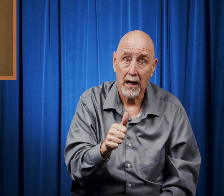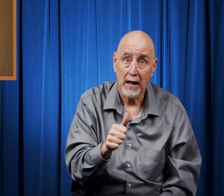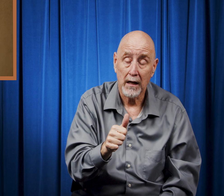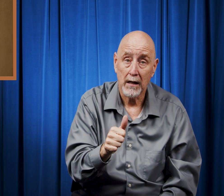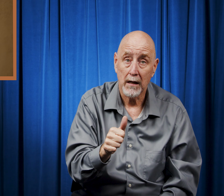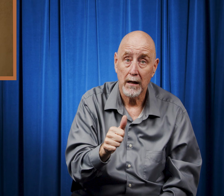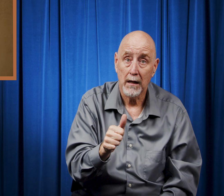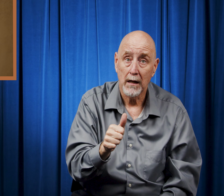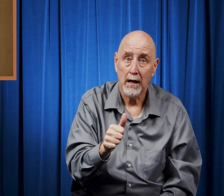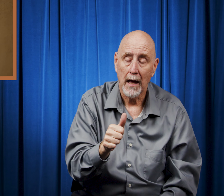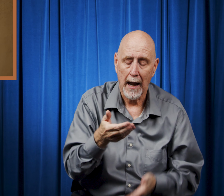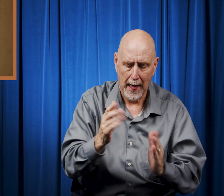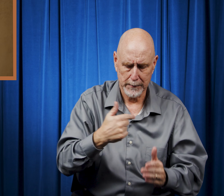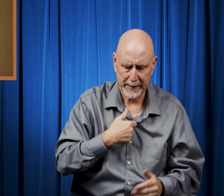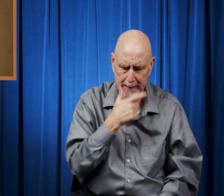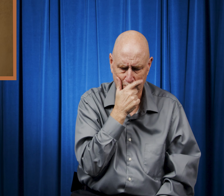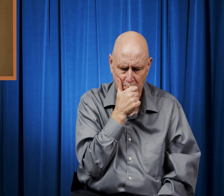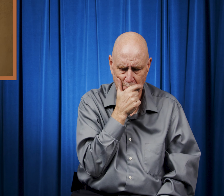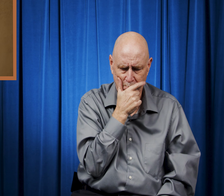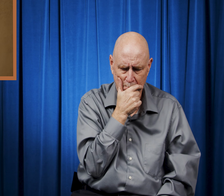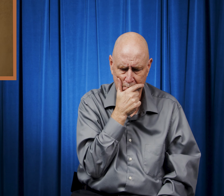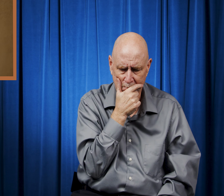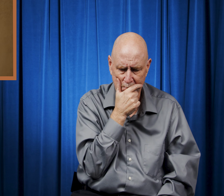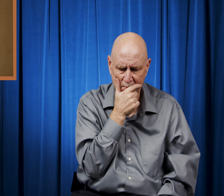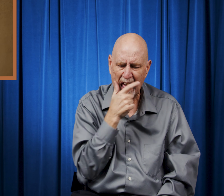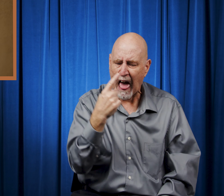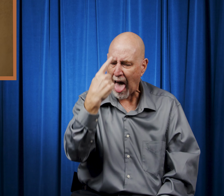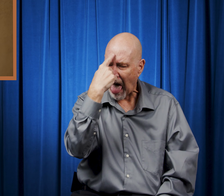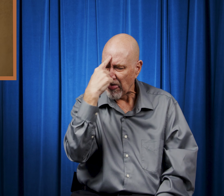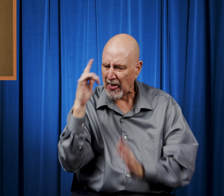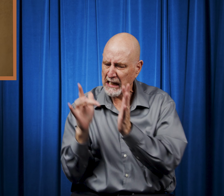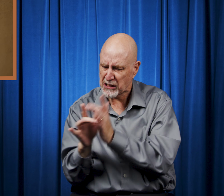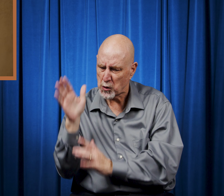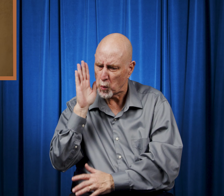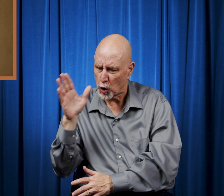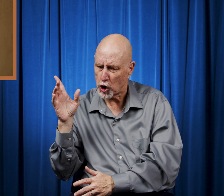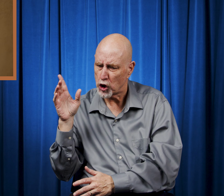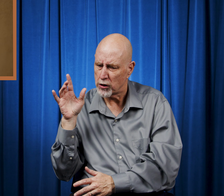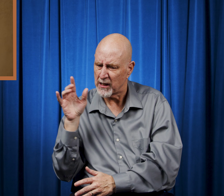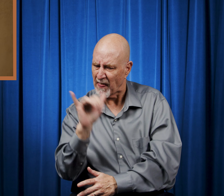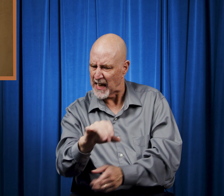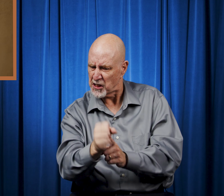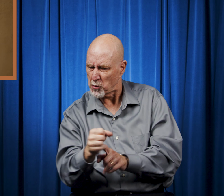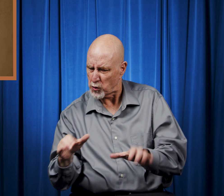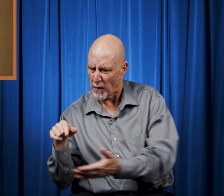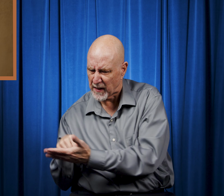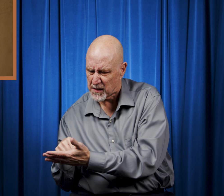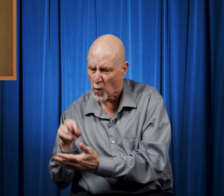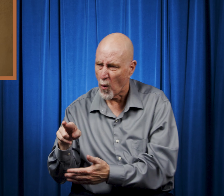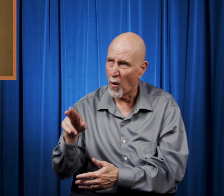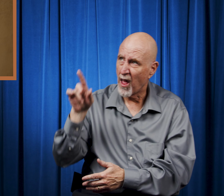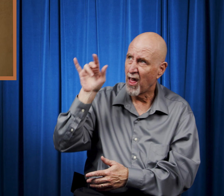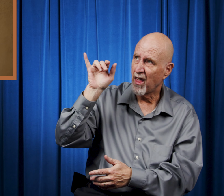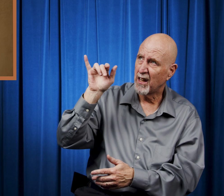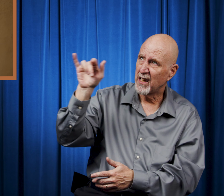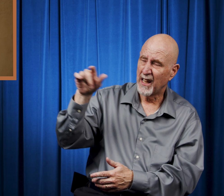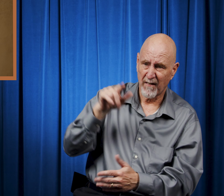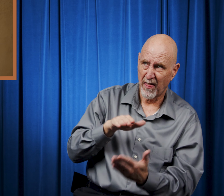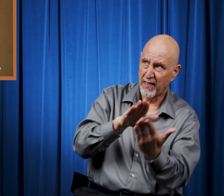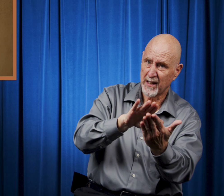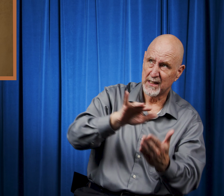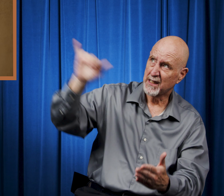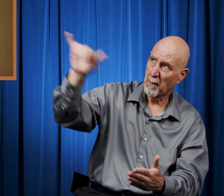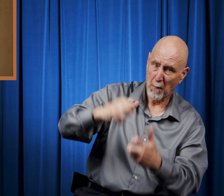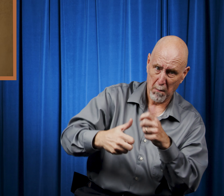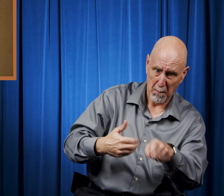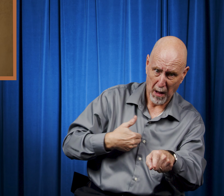actually did. You see, it allows for someone to say, well, I think Jesus would do this in that situation, or he would